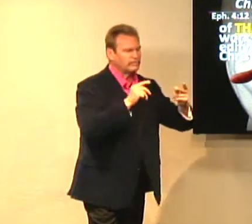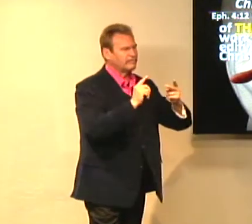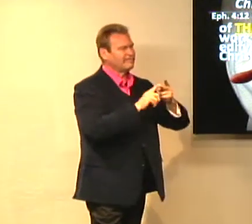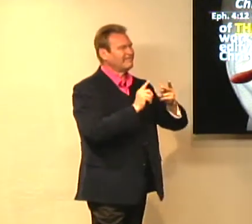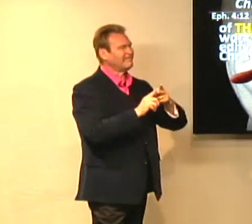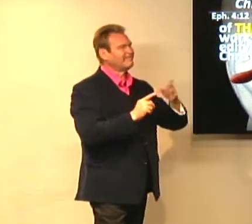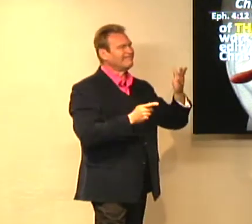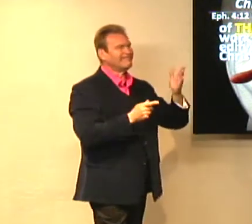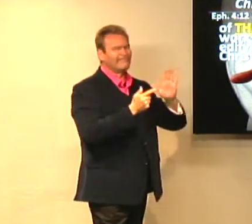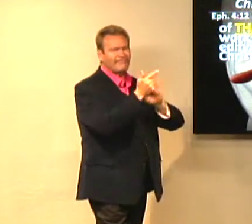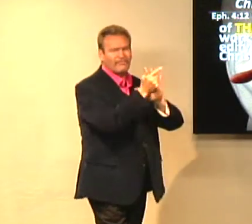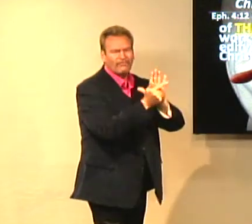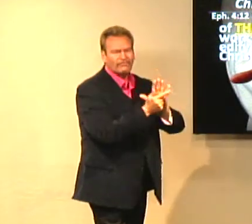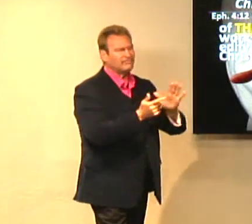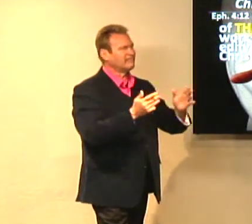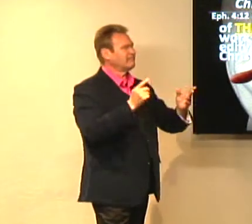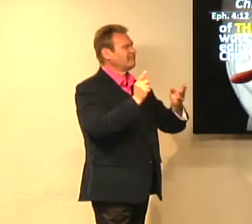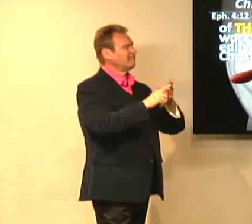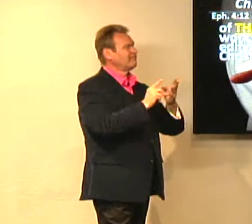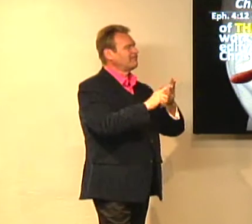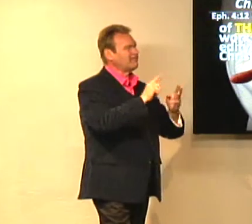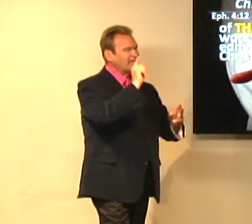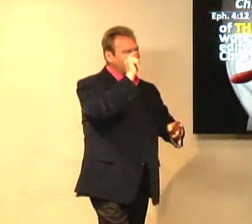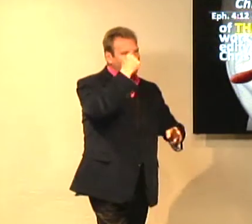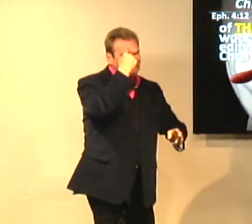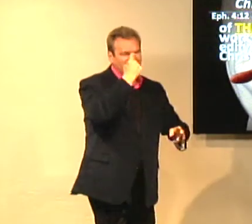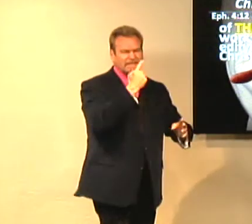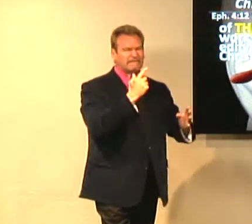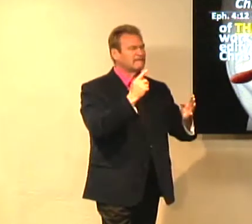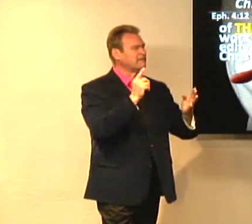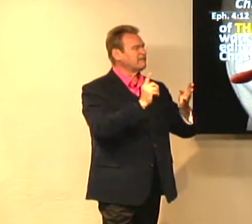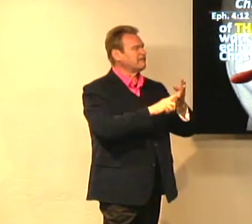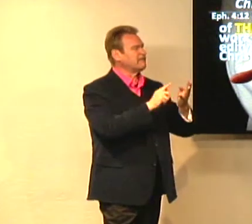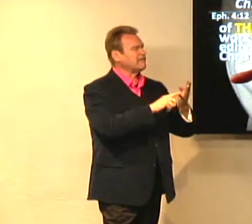that were not Christian, they were related to the world. Lawyers,